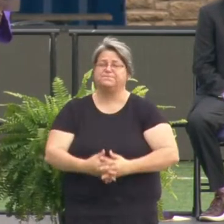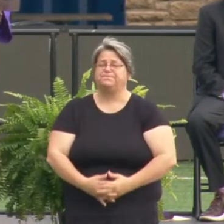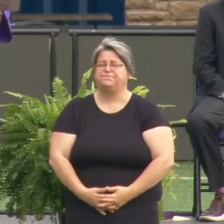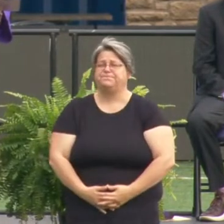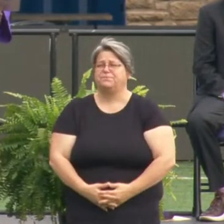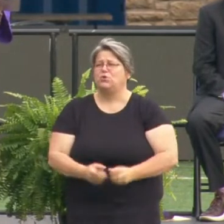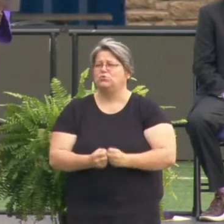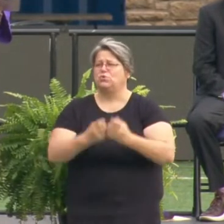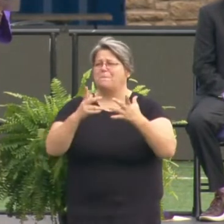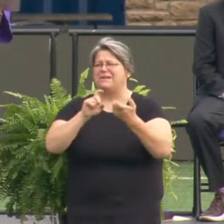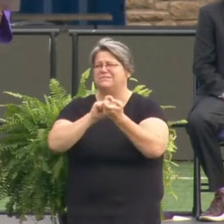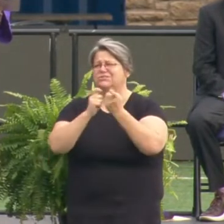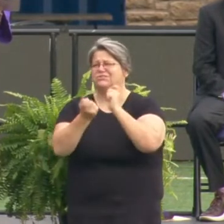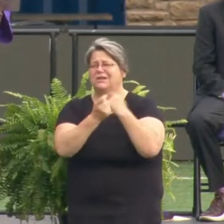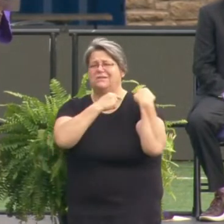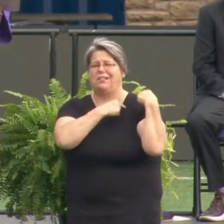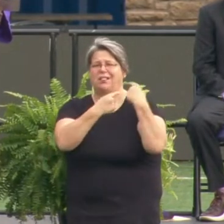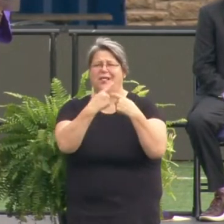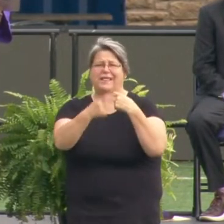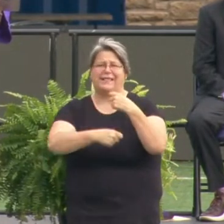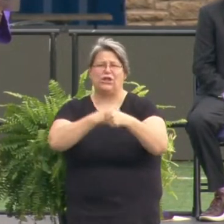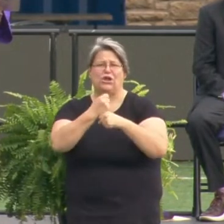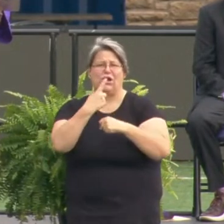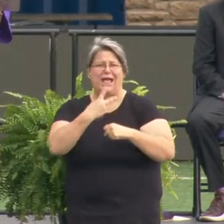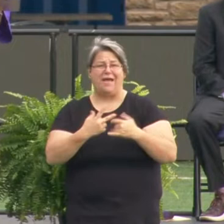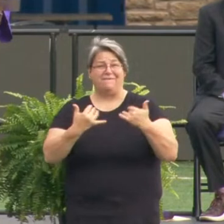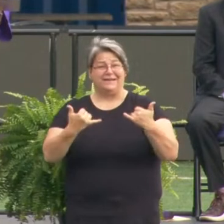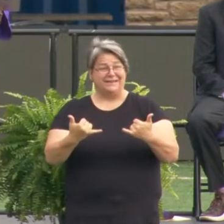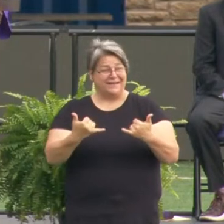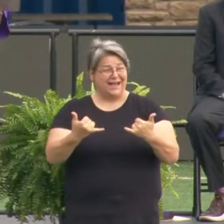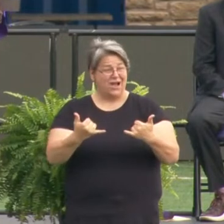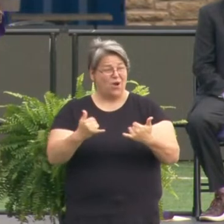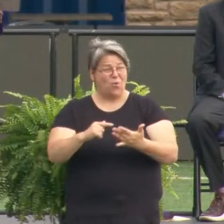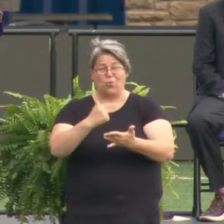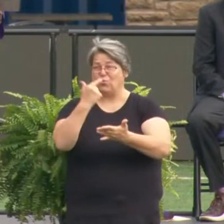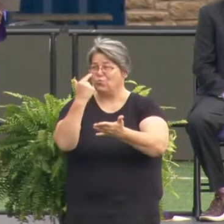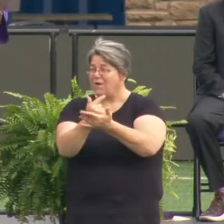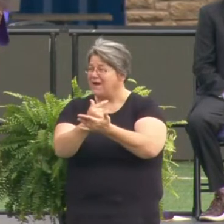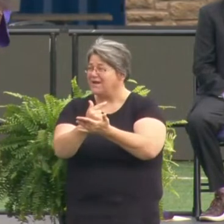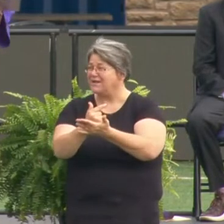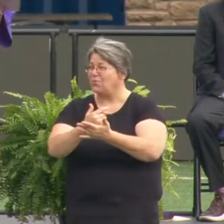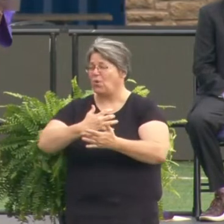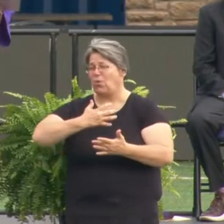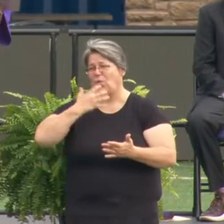So much has changed in the last year and a half, and now here we are, graduating.